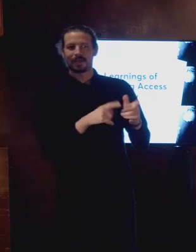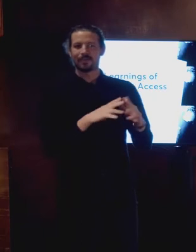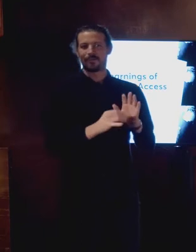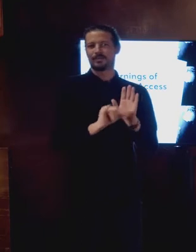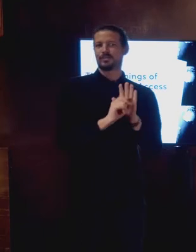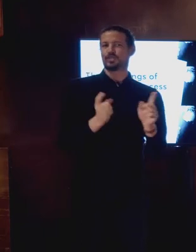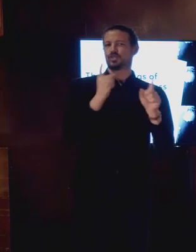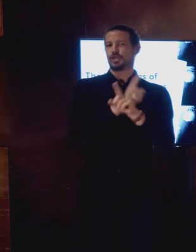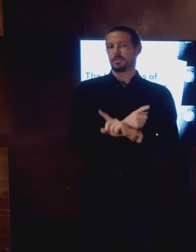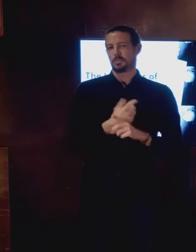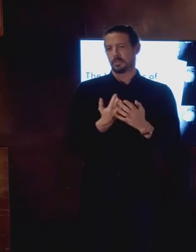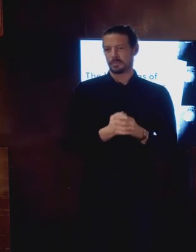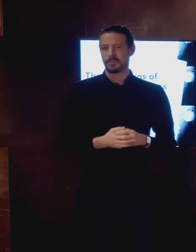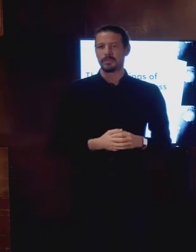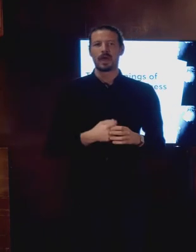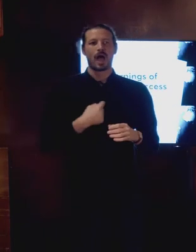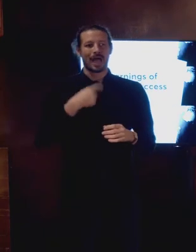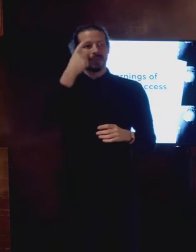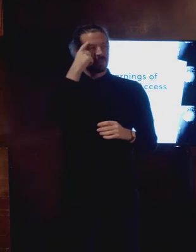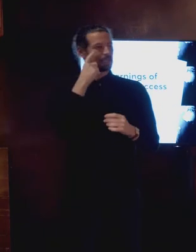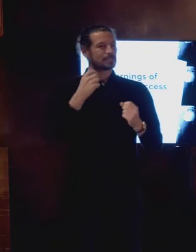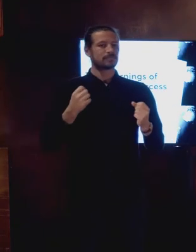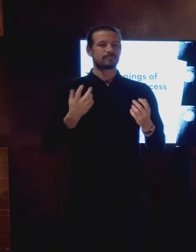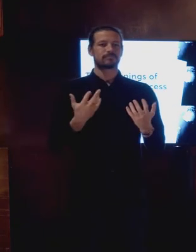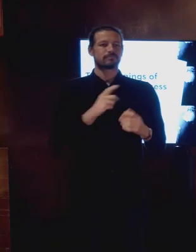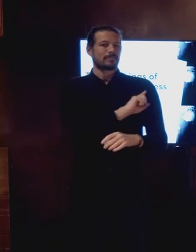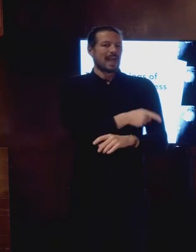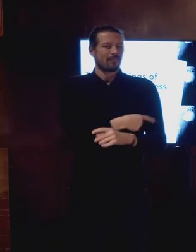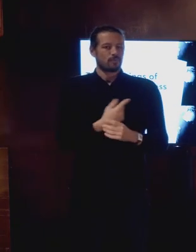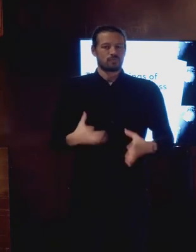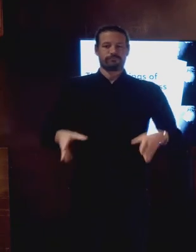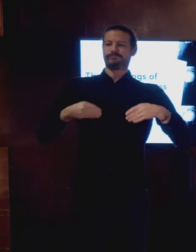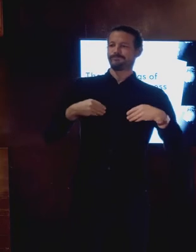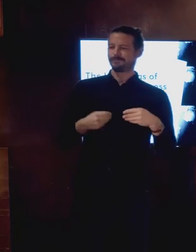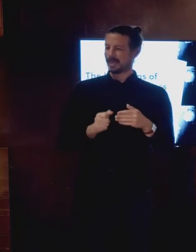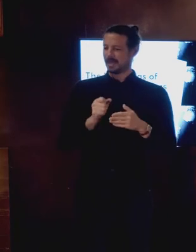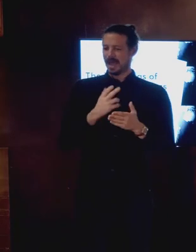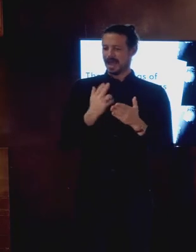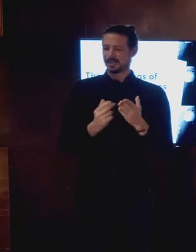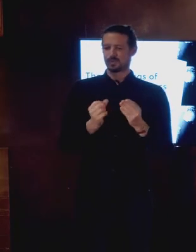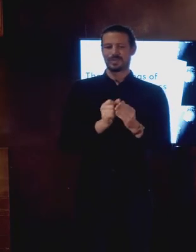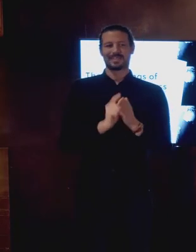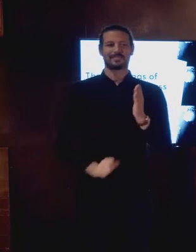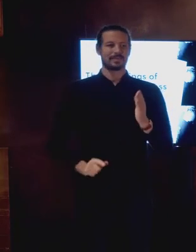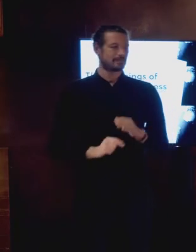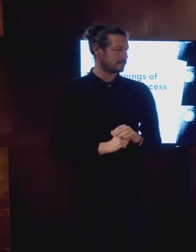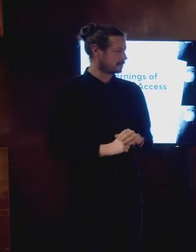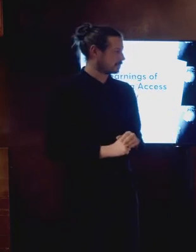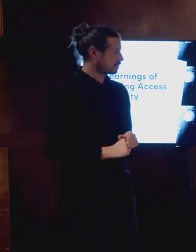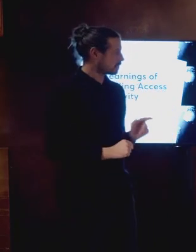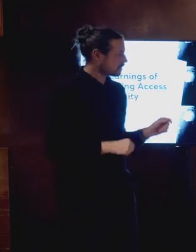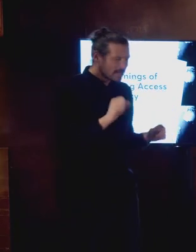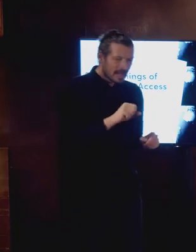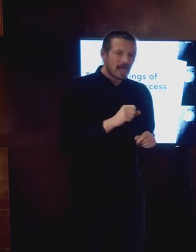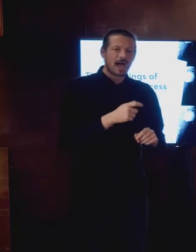an artist. But I think there's power in the words and owning being an artist with a disability. Just to add to that, I think we've got a problem with